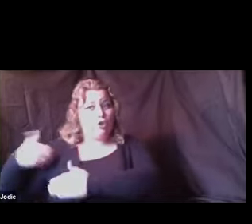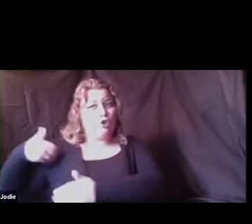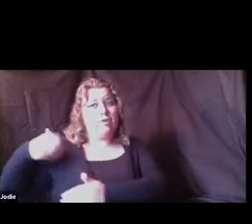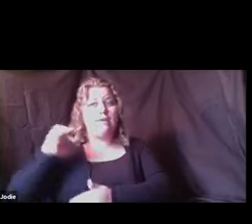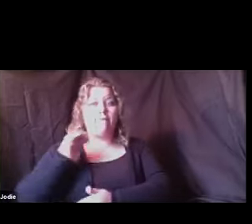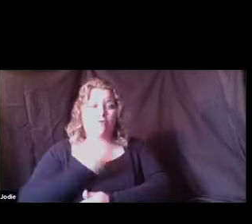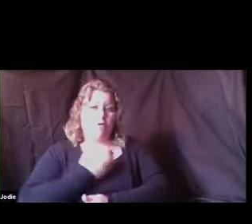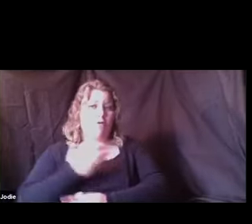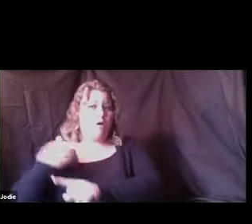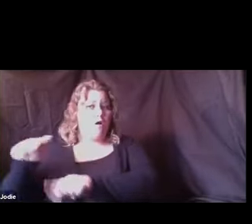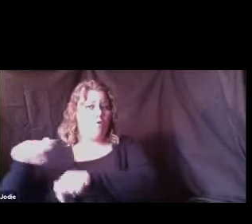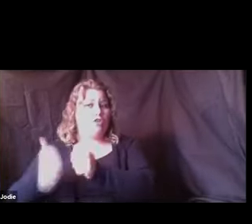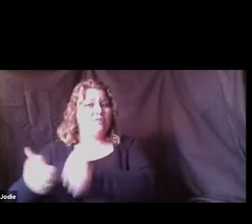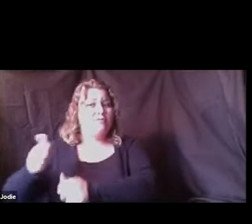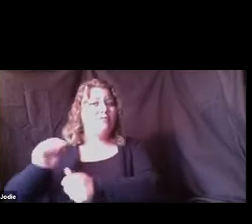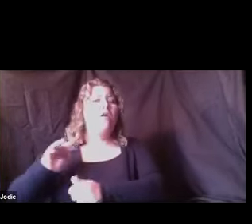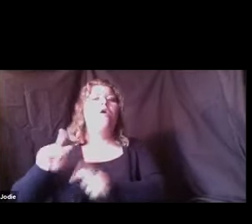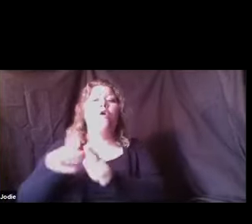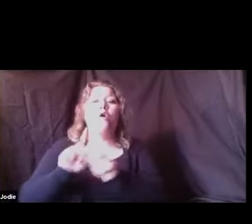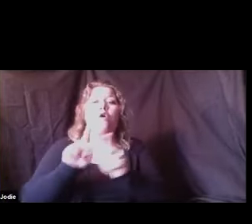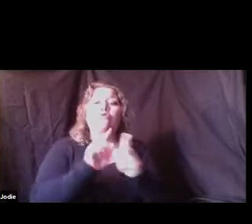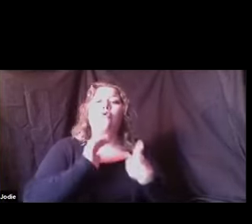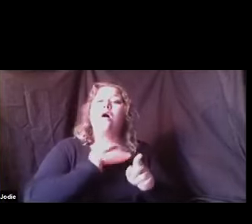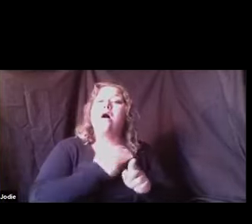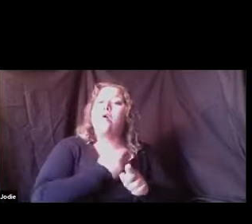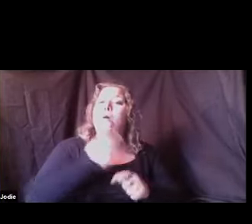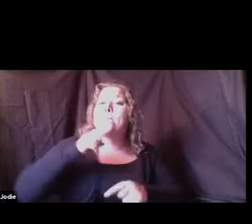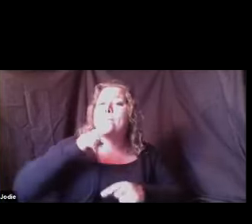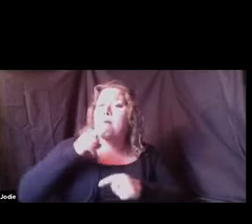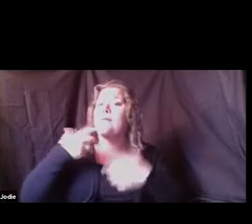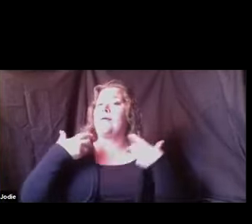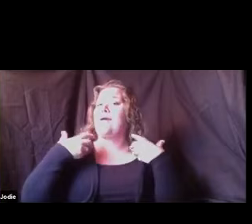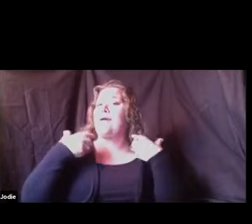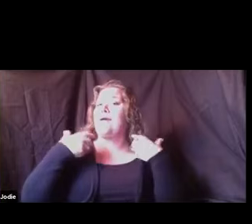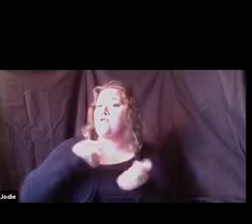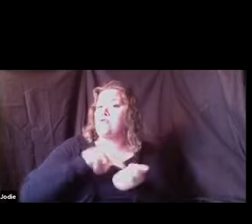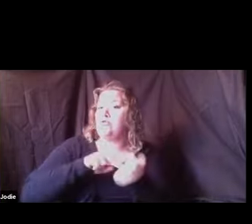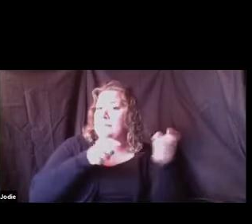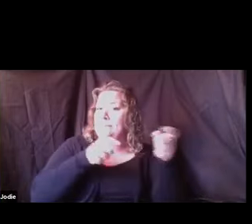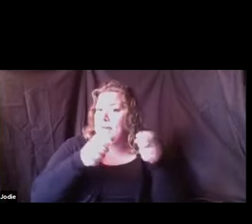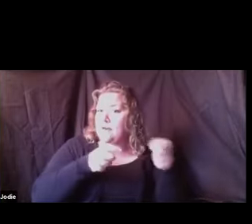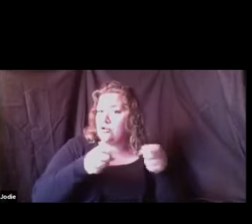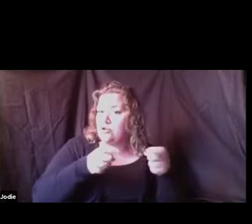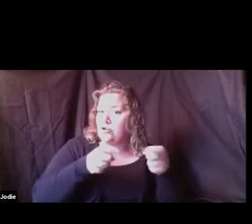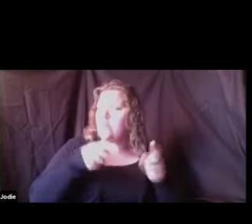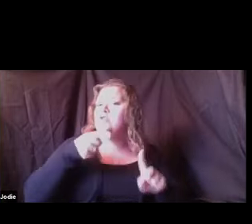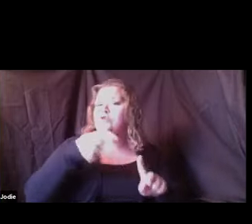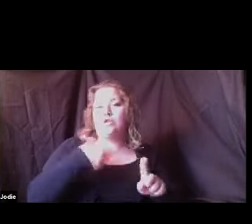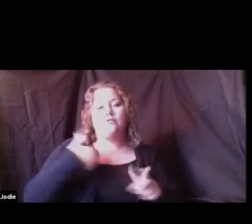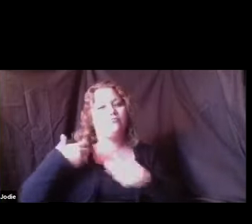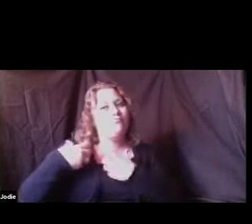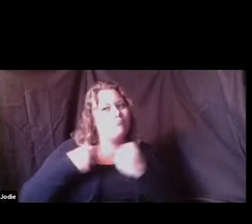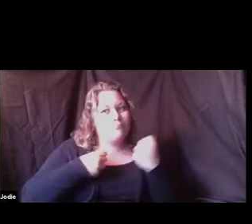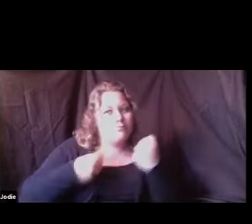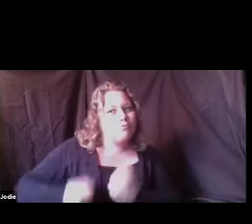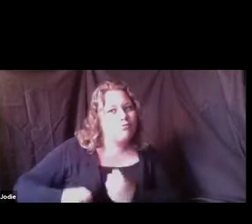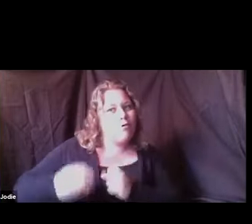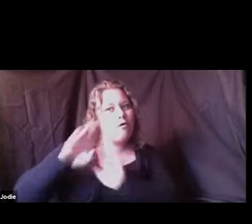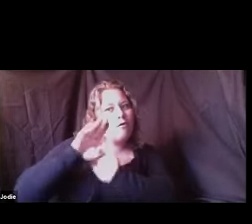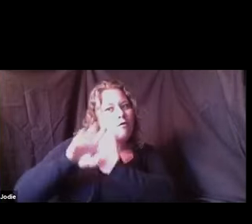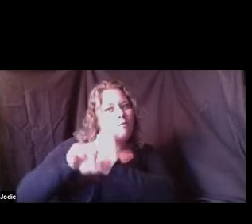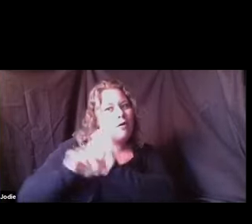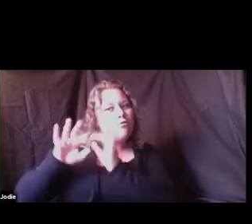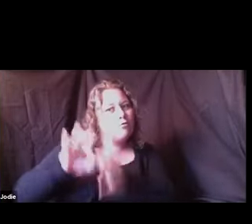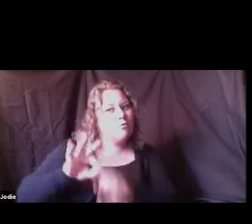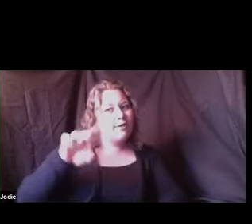non-response times, she is our public health nursing manager. She has a strong data background and has been predominantly